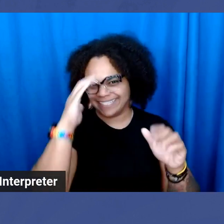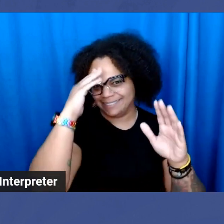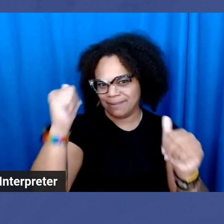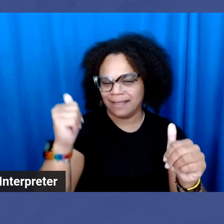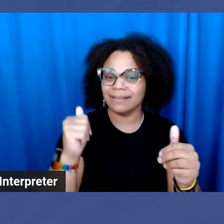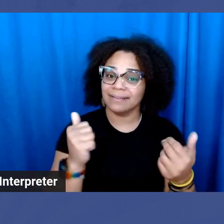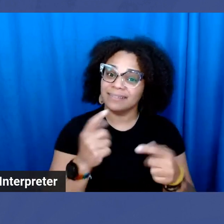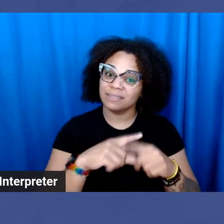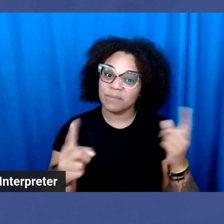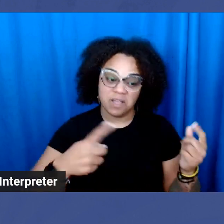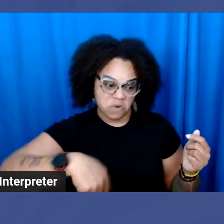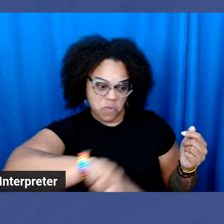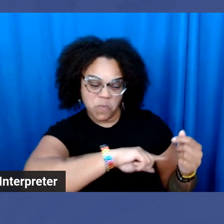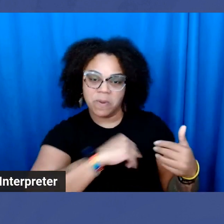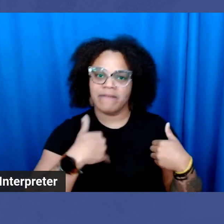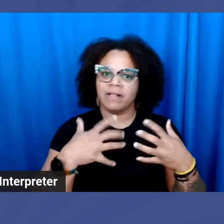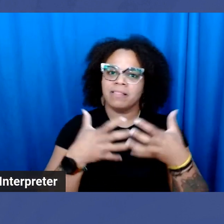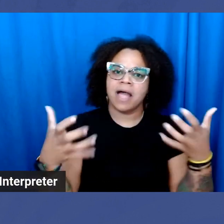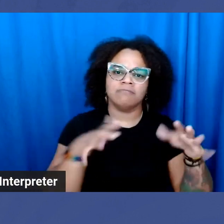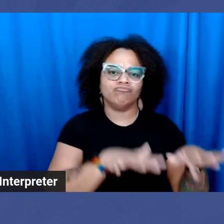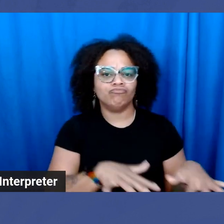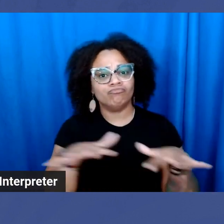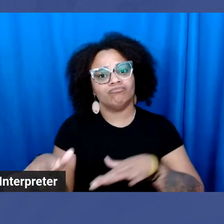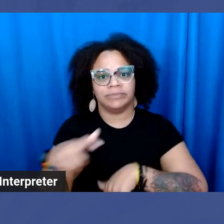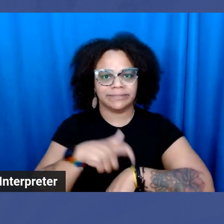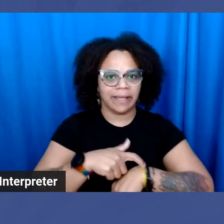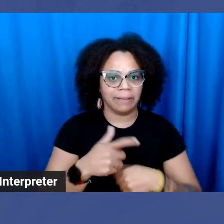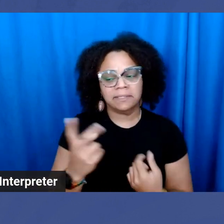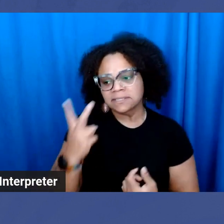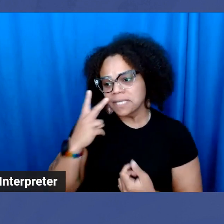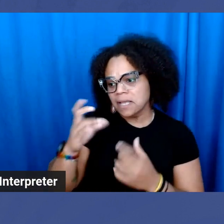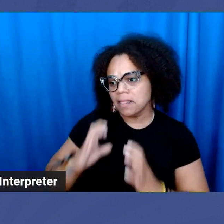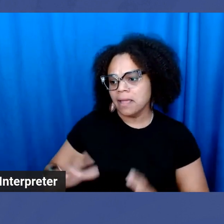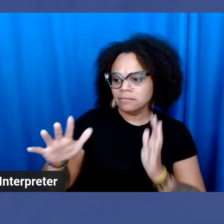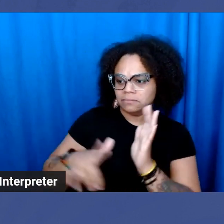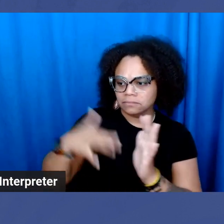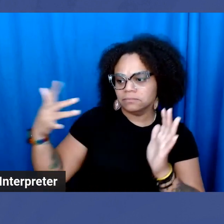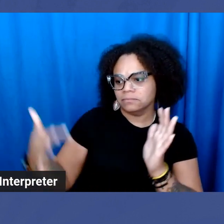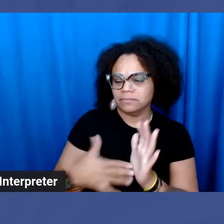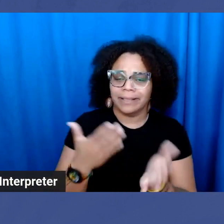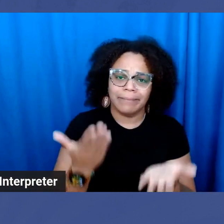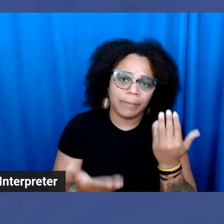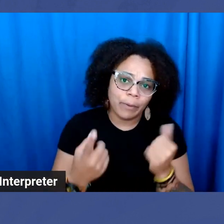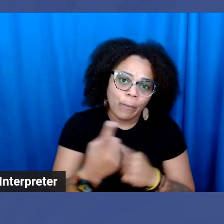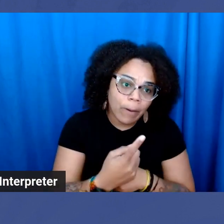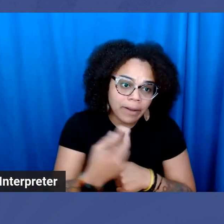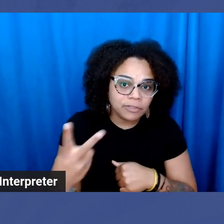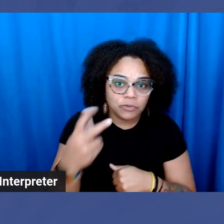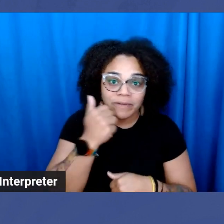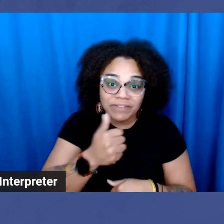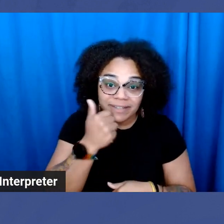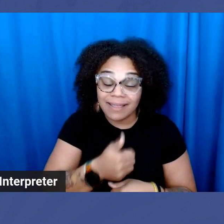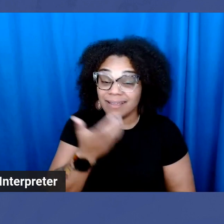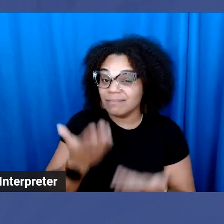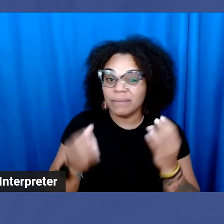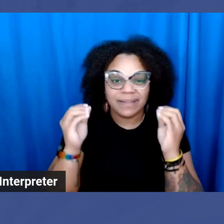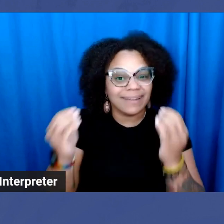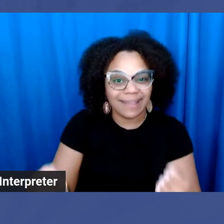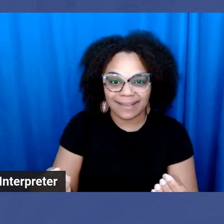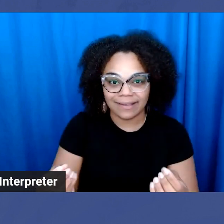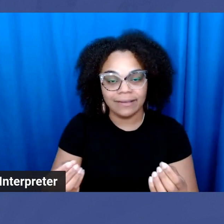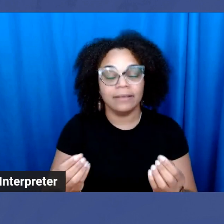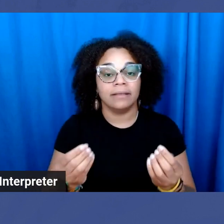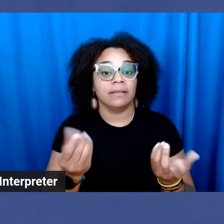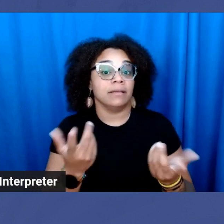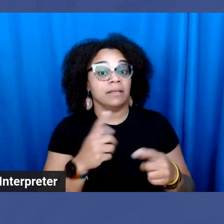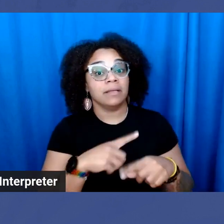downtime. We'd see clients every once in a while. Maybe you'd have 1 or 2 a day. Maybe you'd have none. The rest of the time